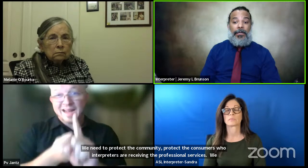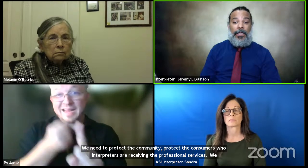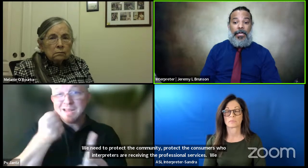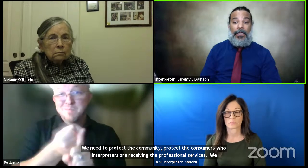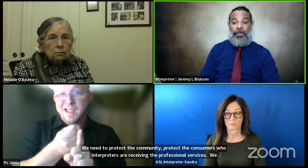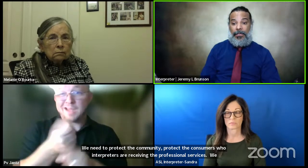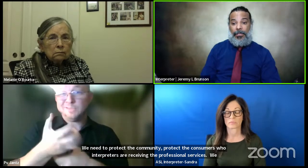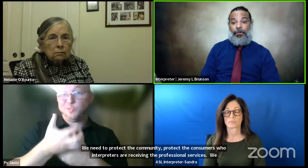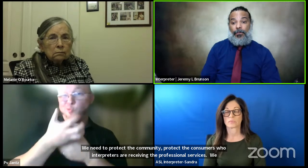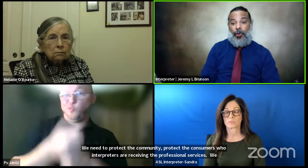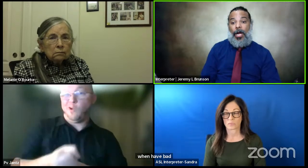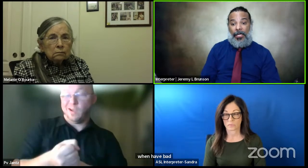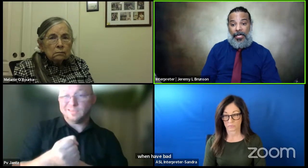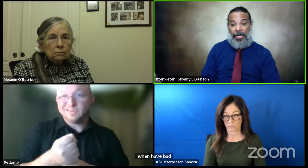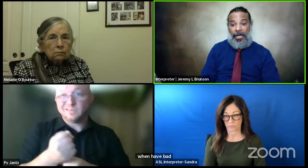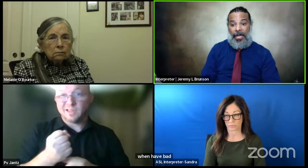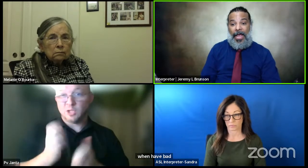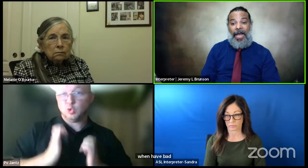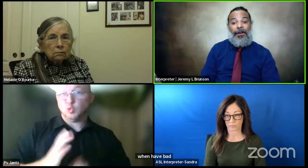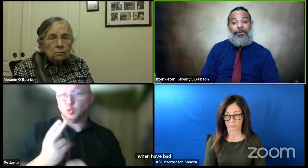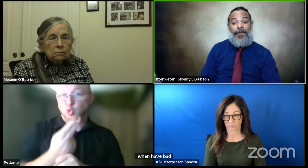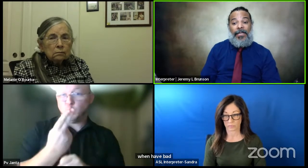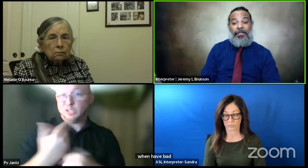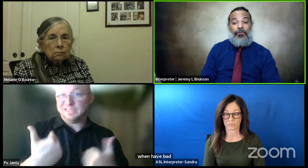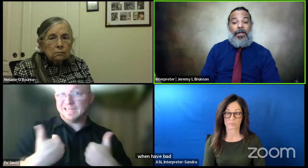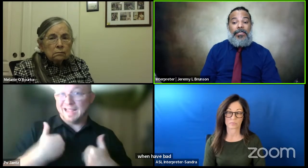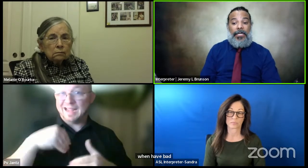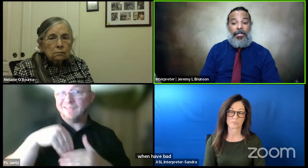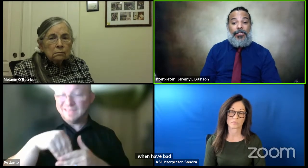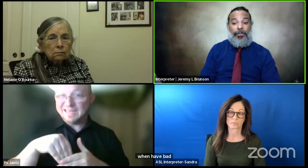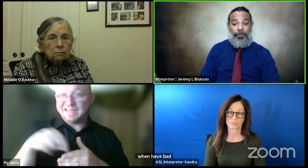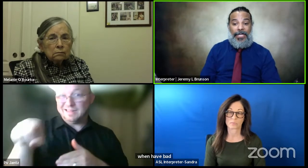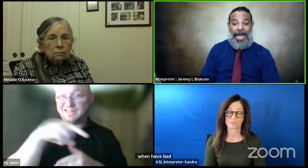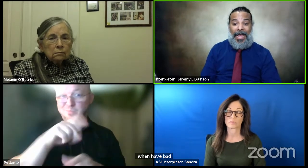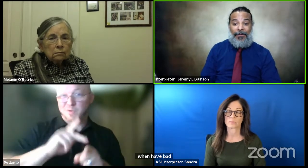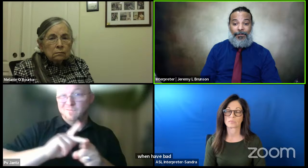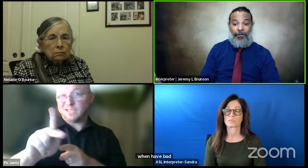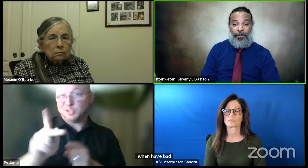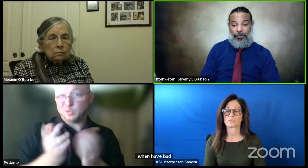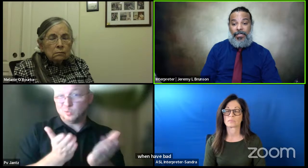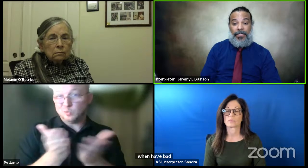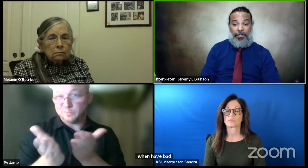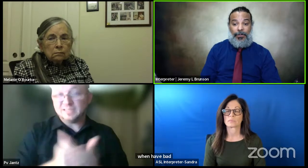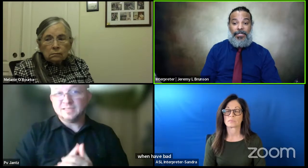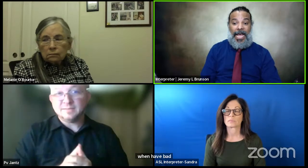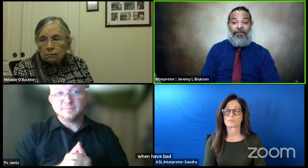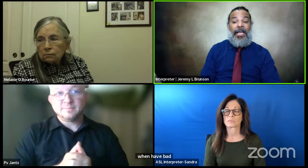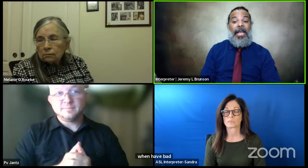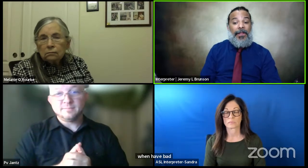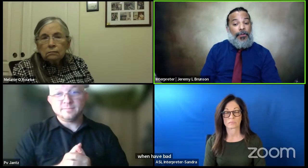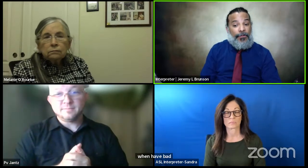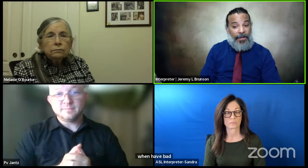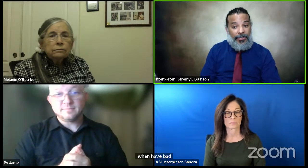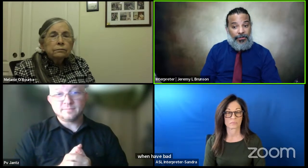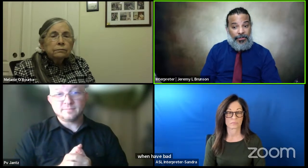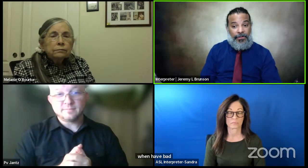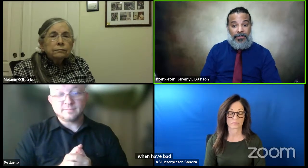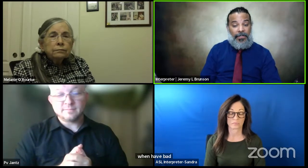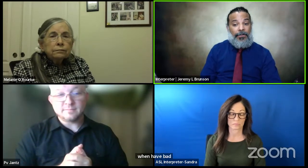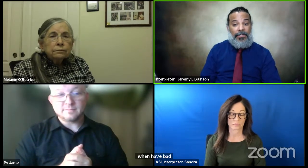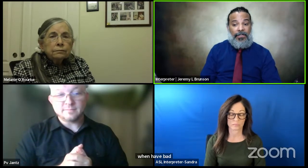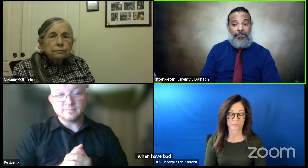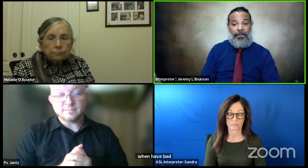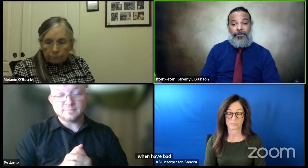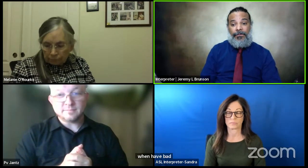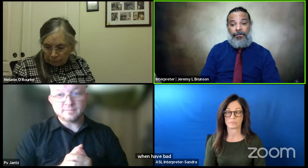community broadly. And it affects the trust that consumers have in the professional services